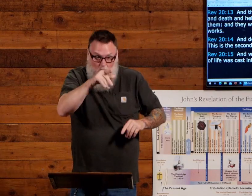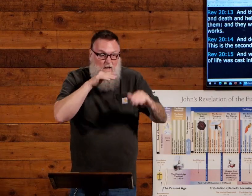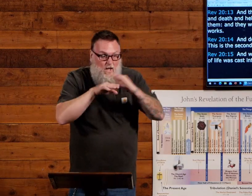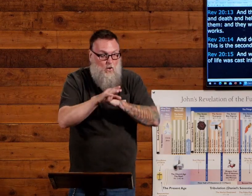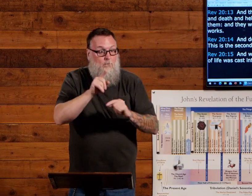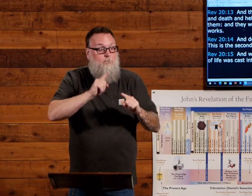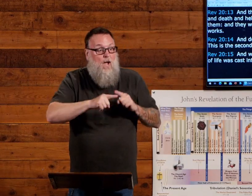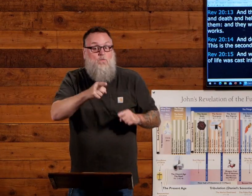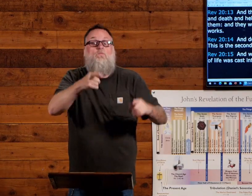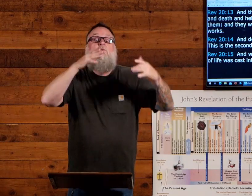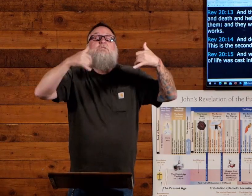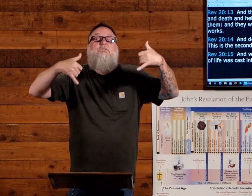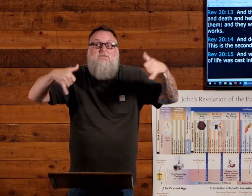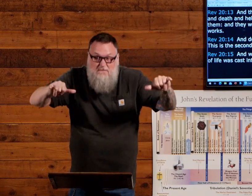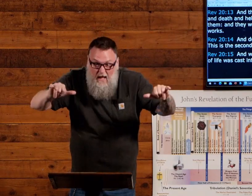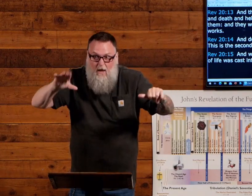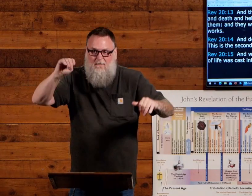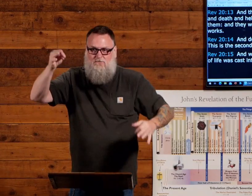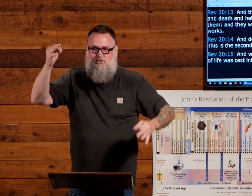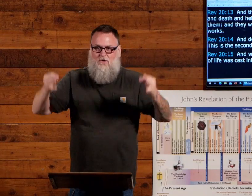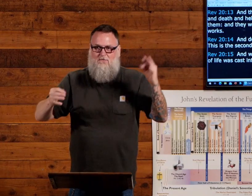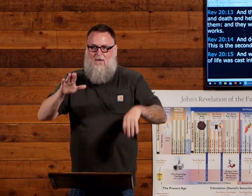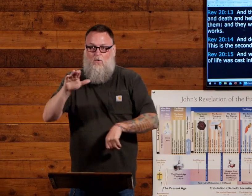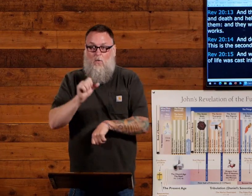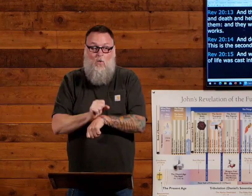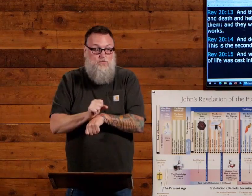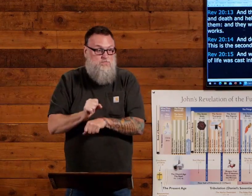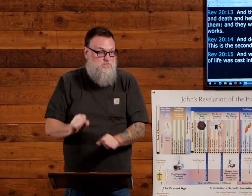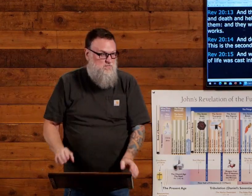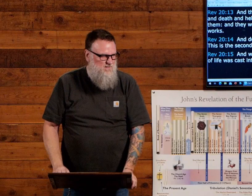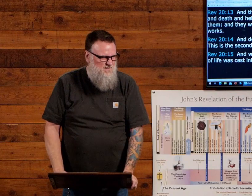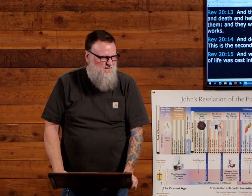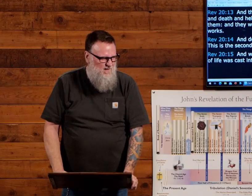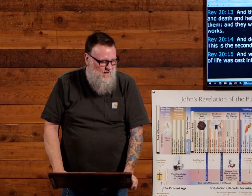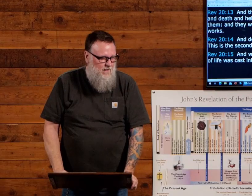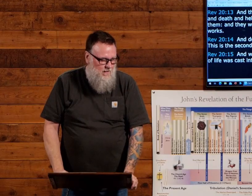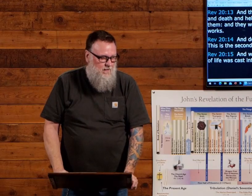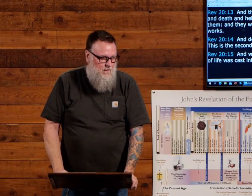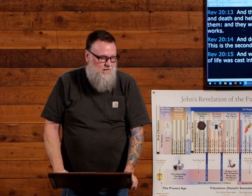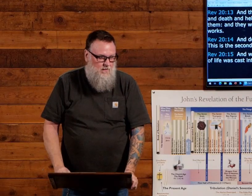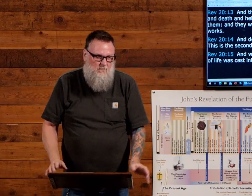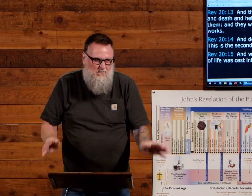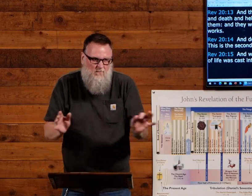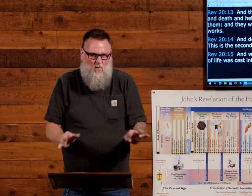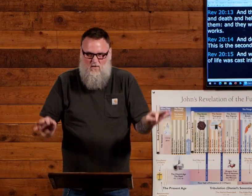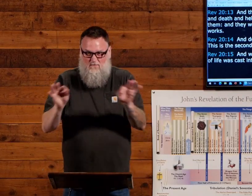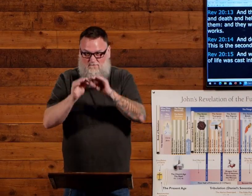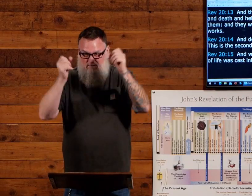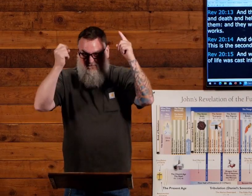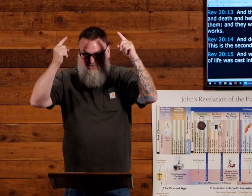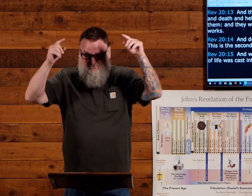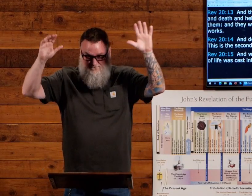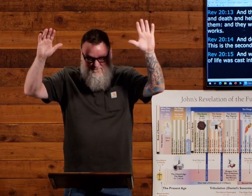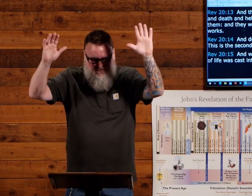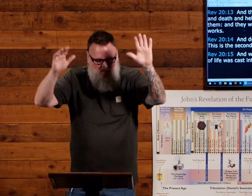Those that know Christ will make it, but you will still be judged. Your works will be judged.